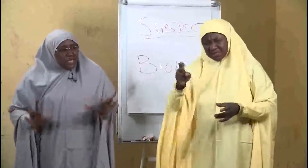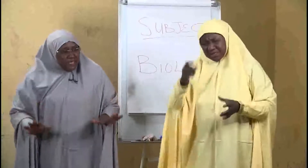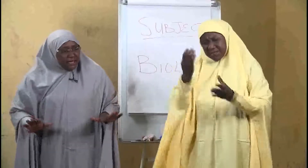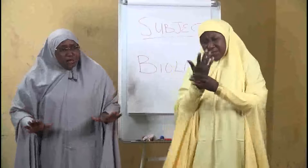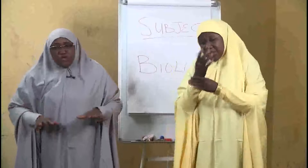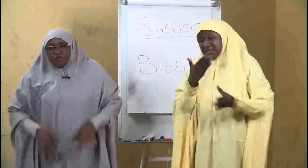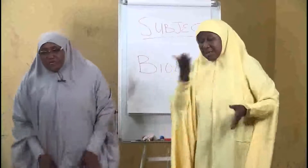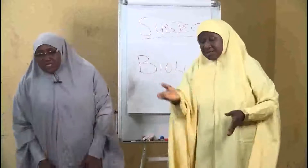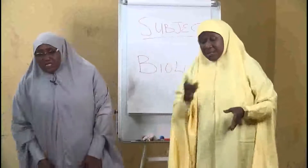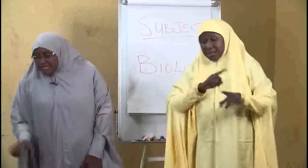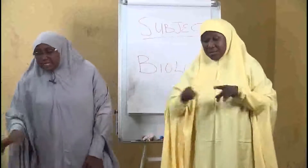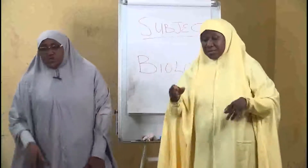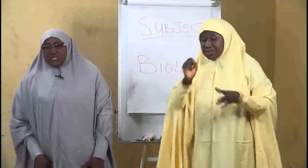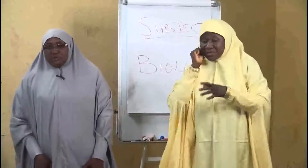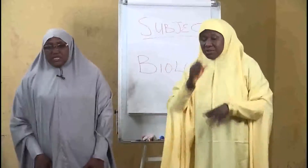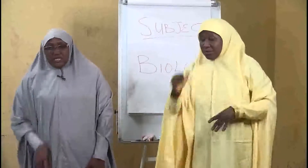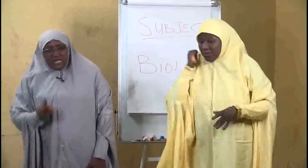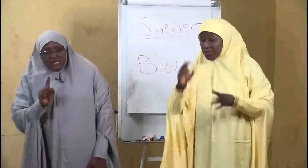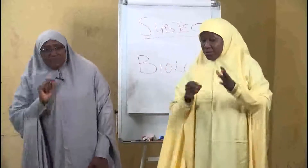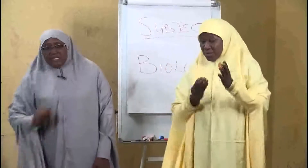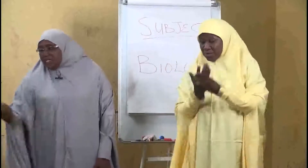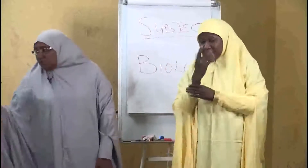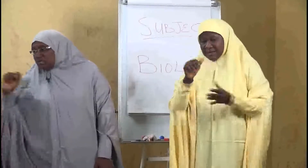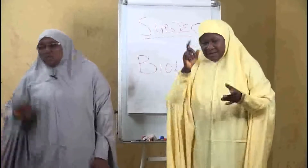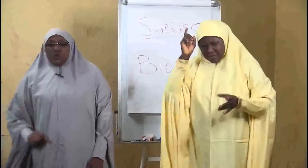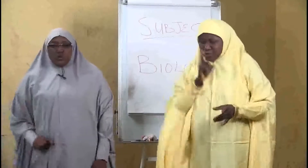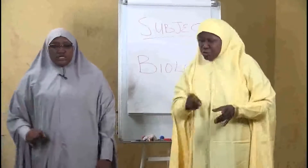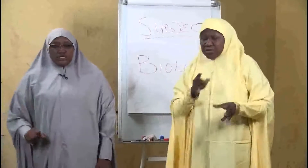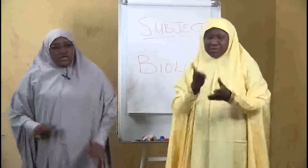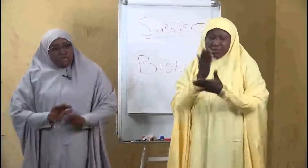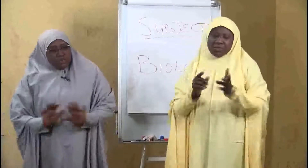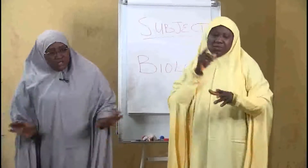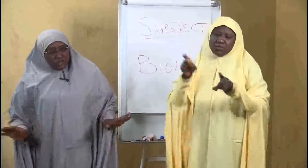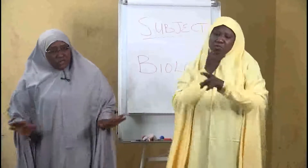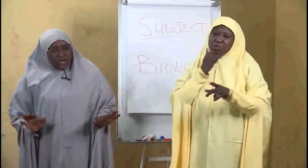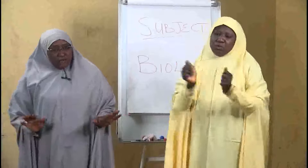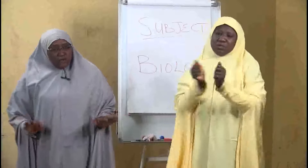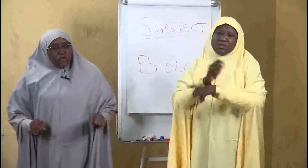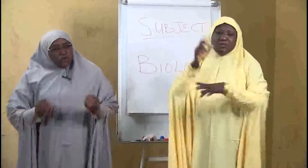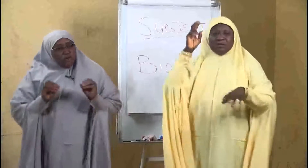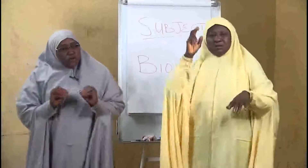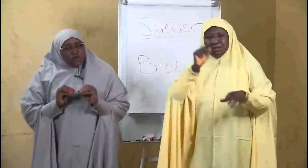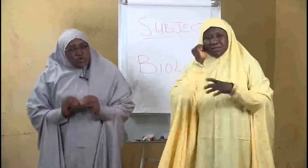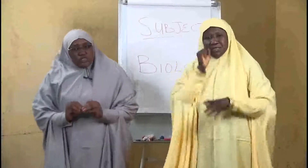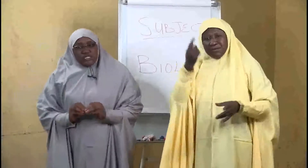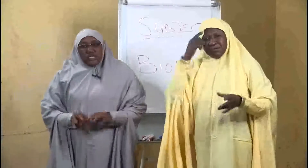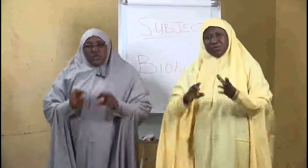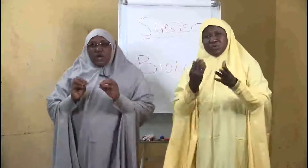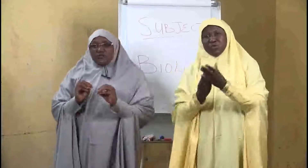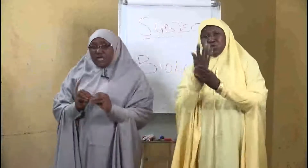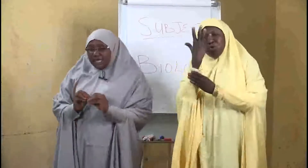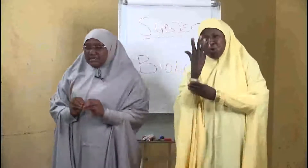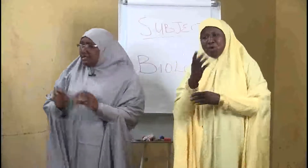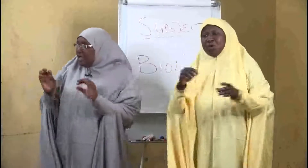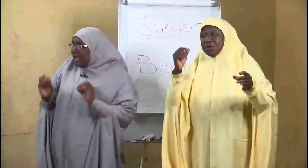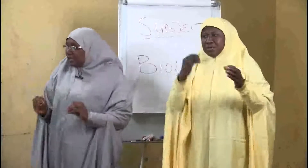germination are there, but the seed is not germinated. Definitely something is wrong with the seed. Maybe it is not viable. So for you to grow seed, you have